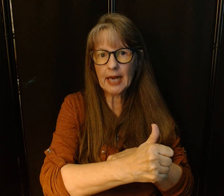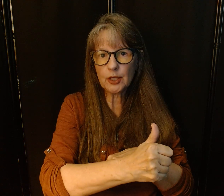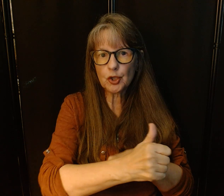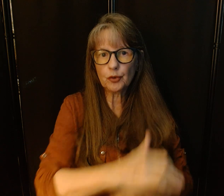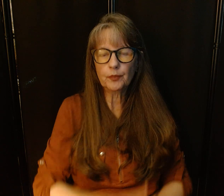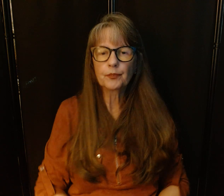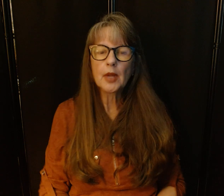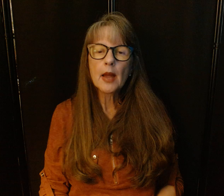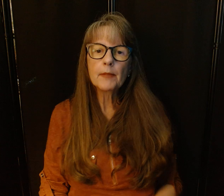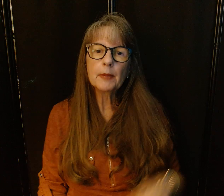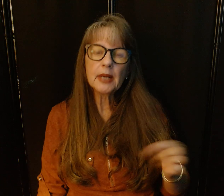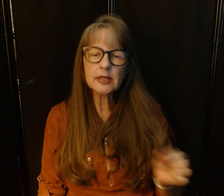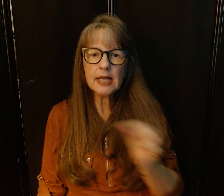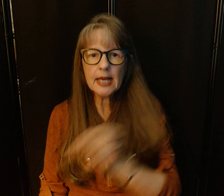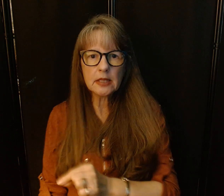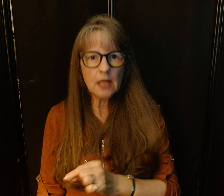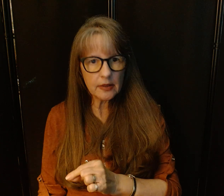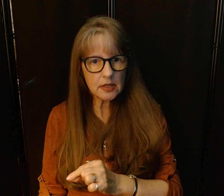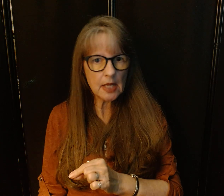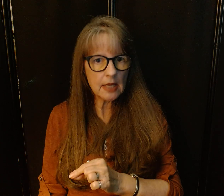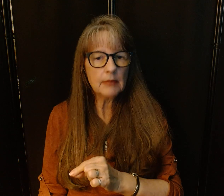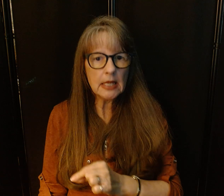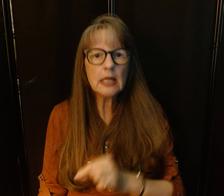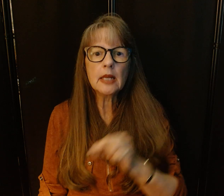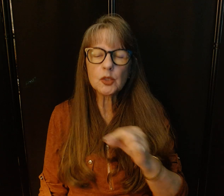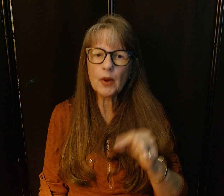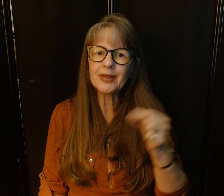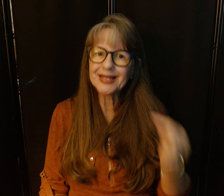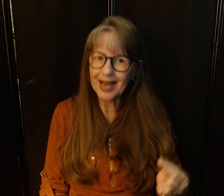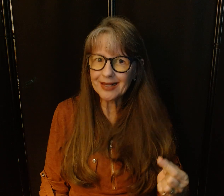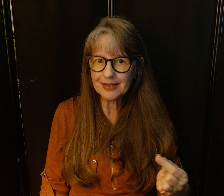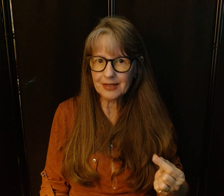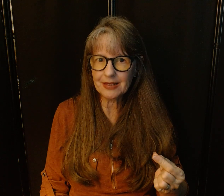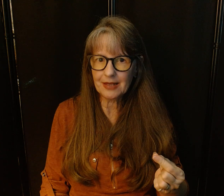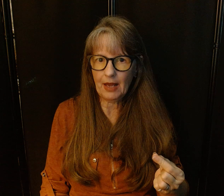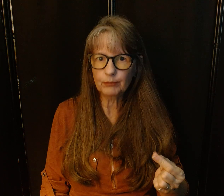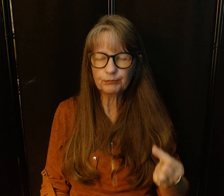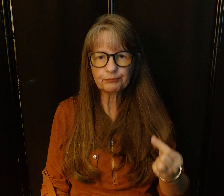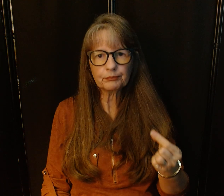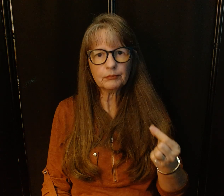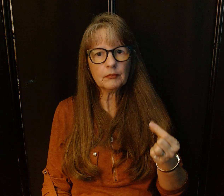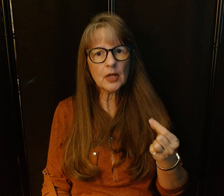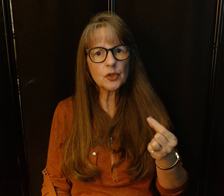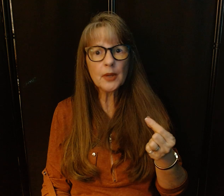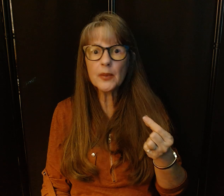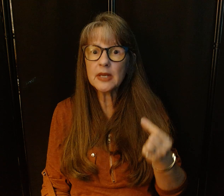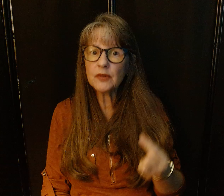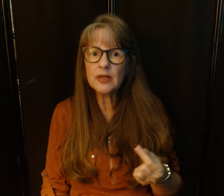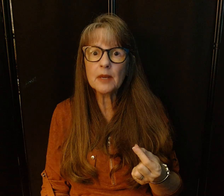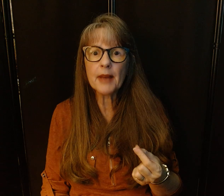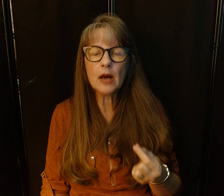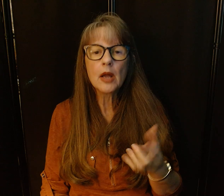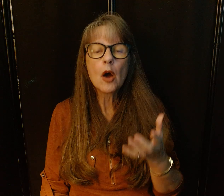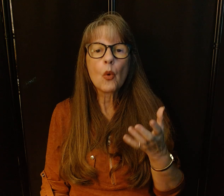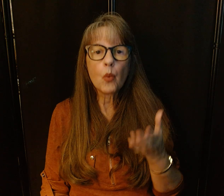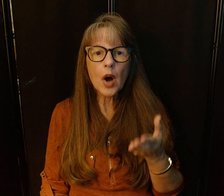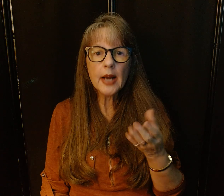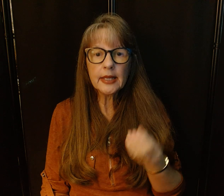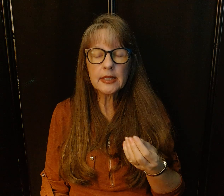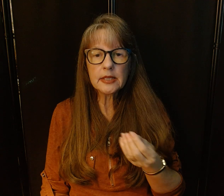you. But because it has a lot of the same meaning, that's why the sign is the same. So we always have to think about what is